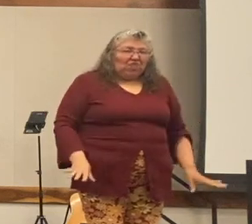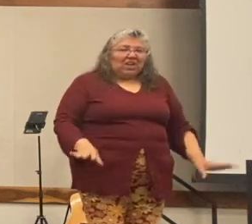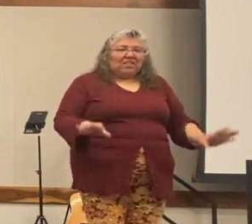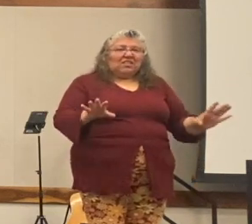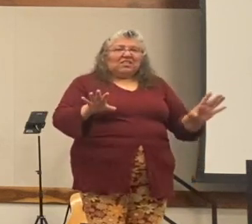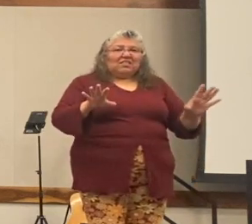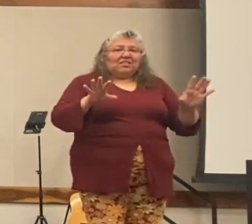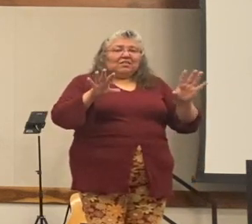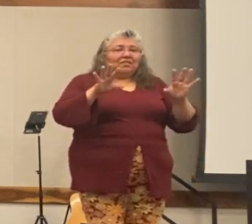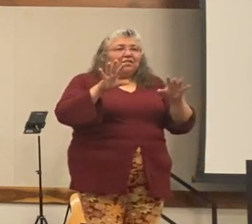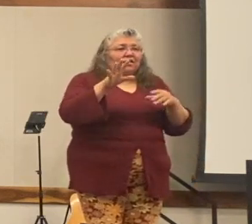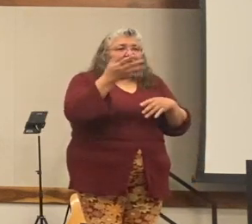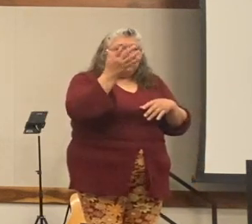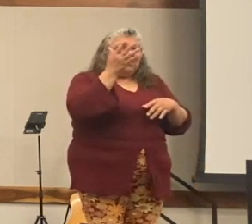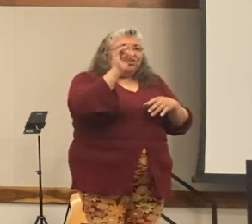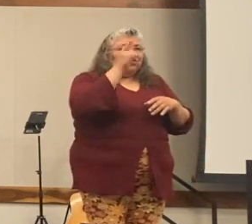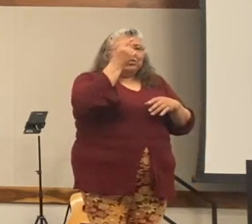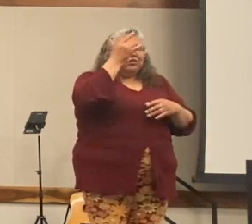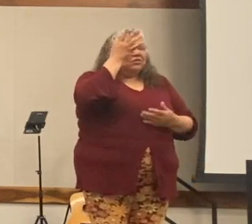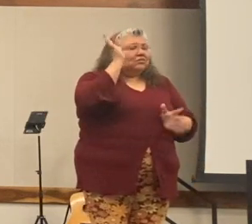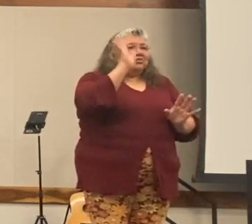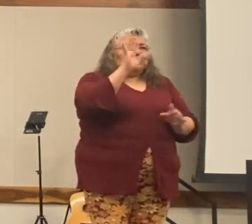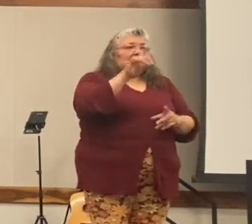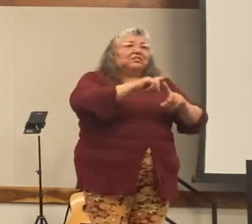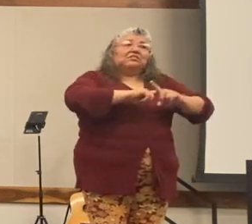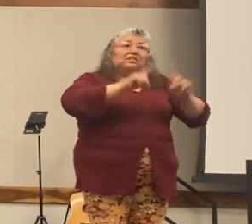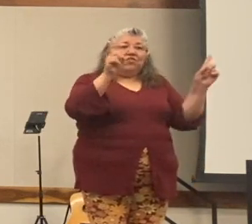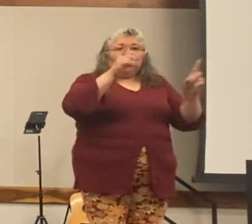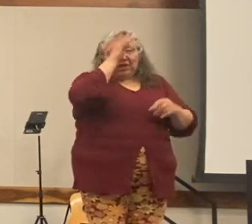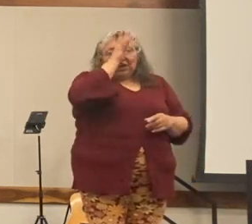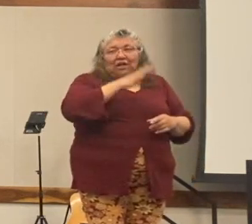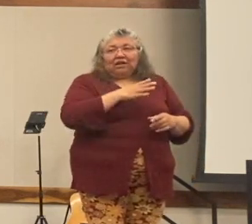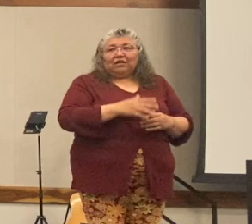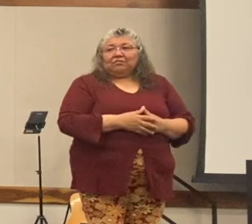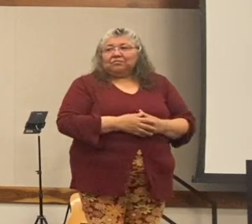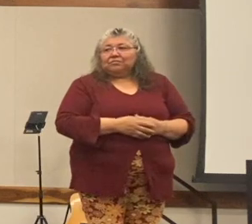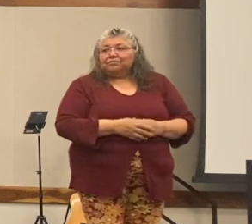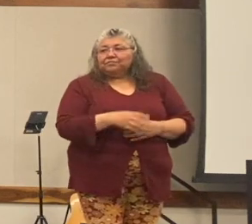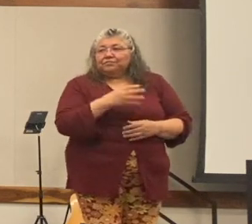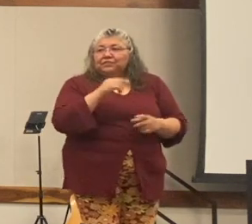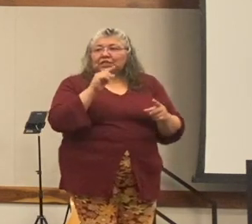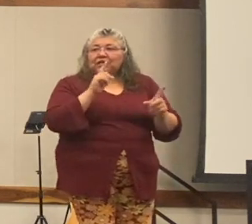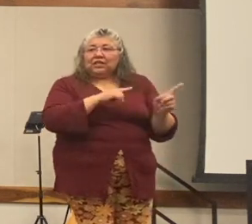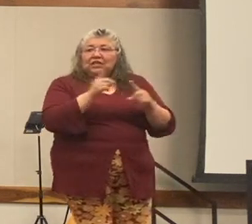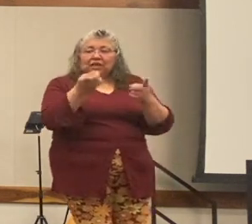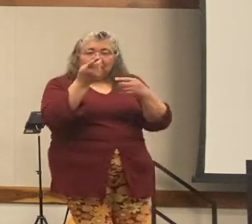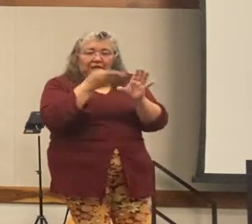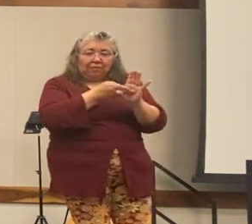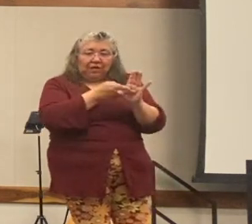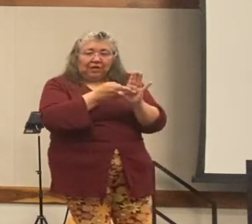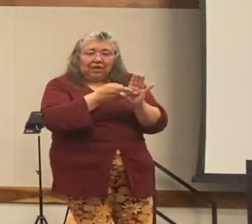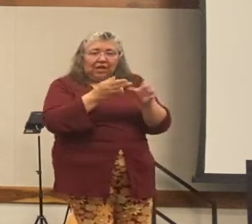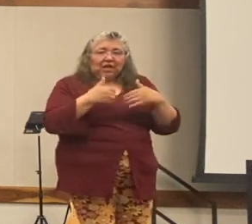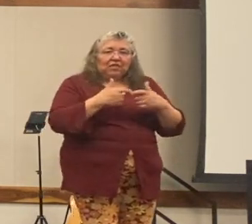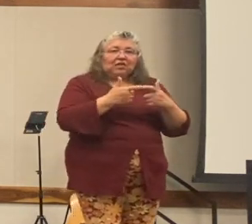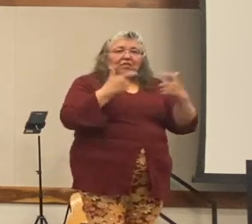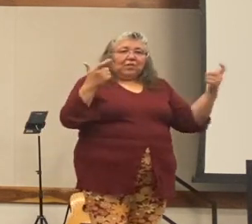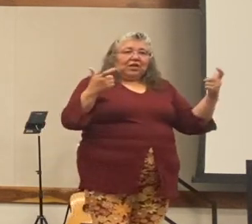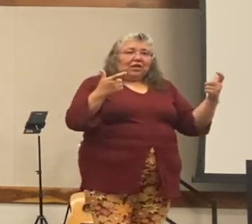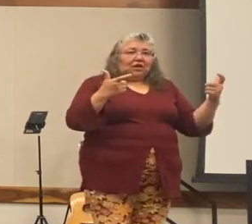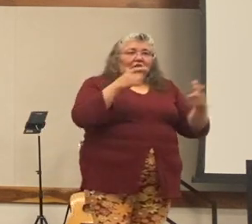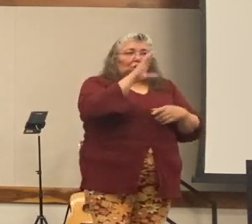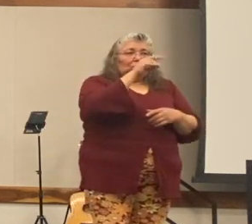militant, and he was just a different dude, right? And as he came in, he had this gigantic